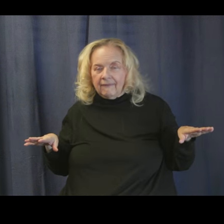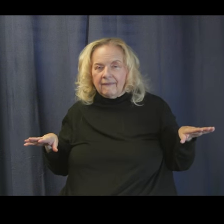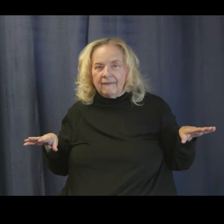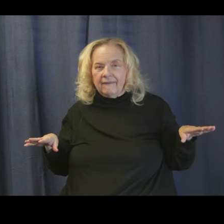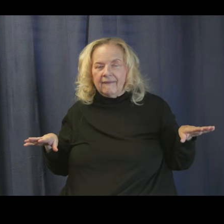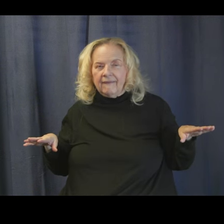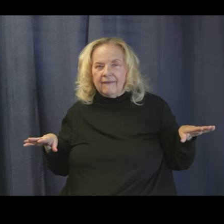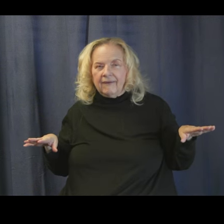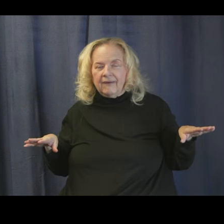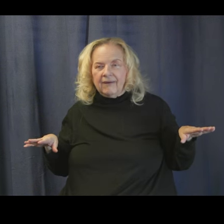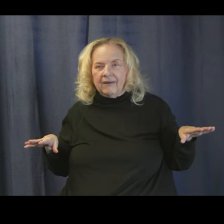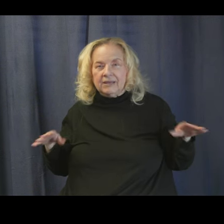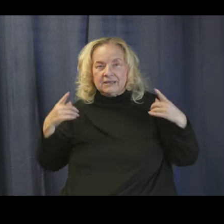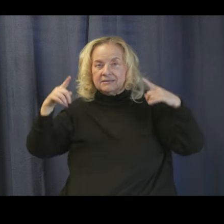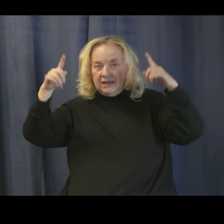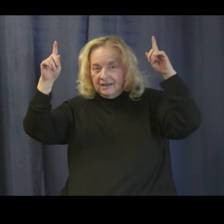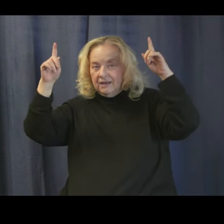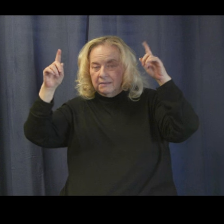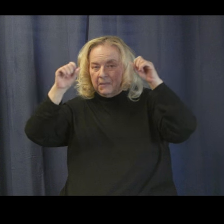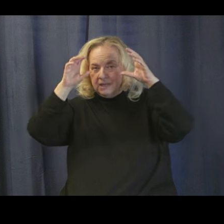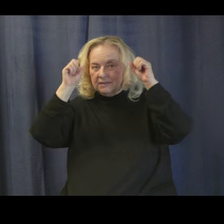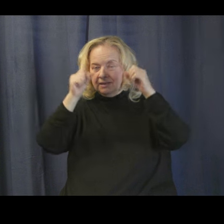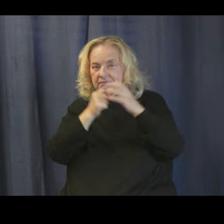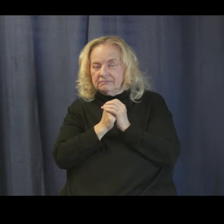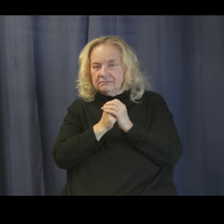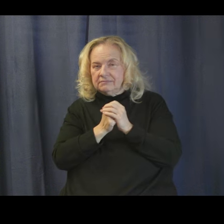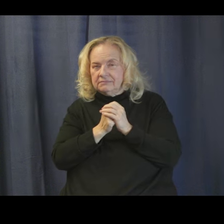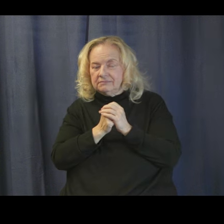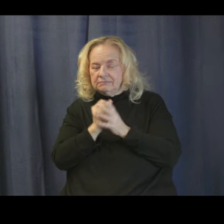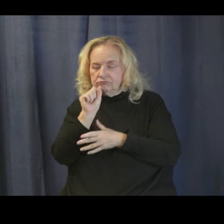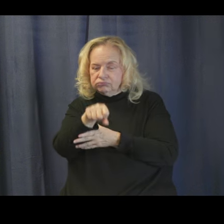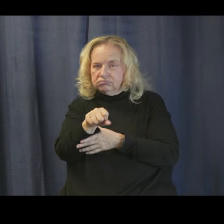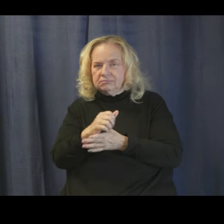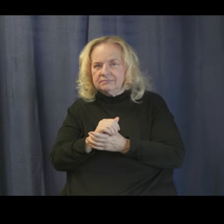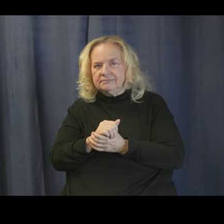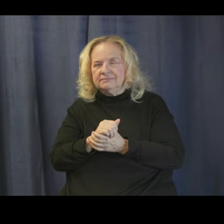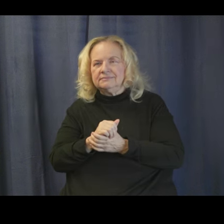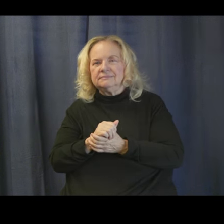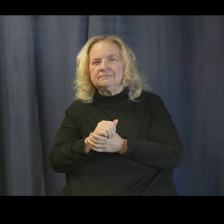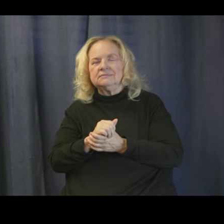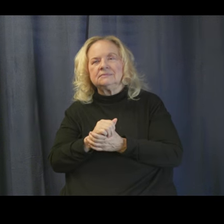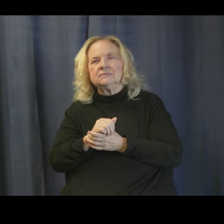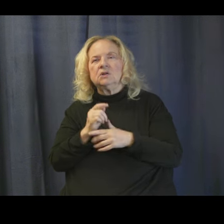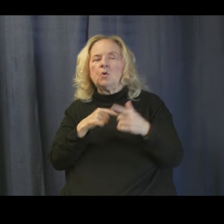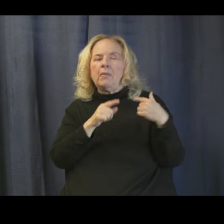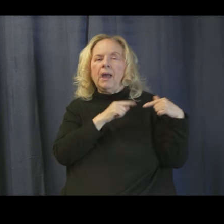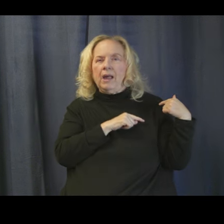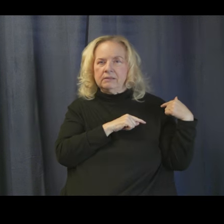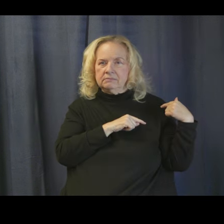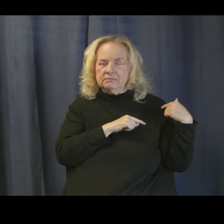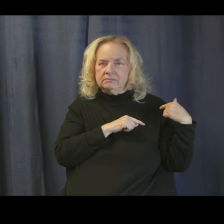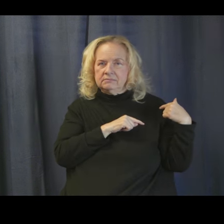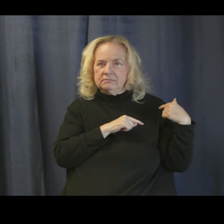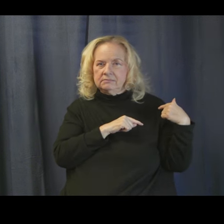And he succeeded. Pretty amazing. But let's go back here.